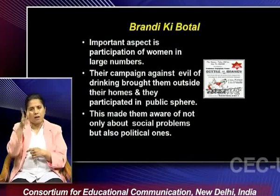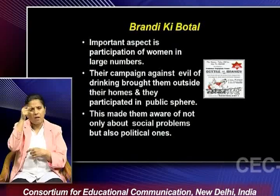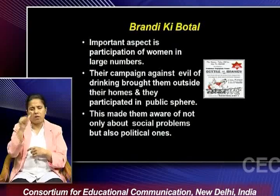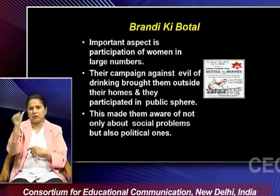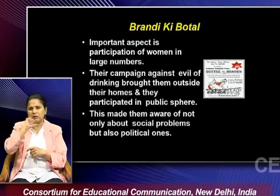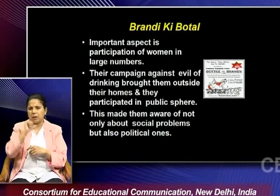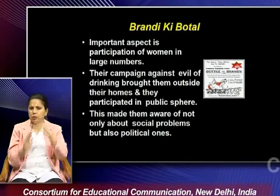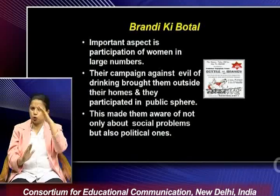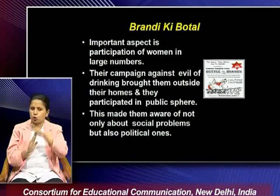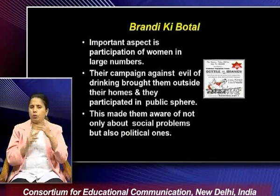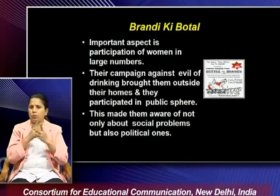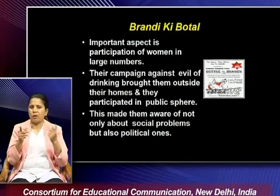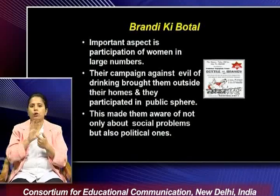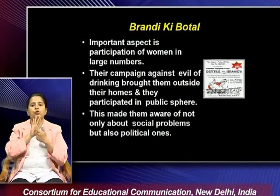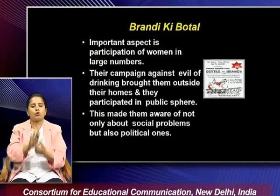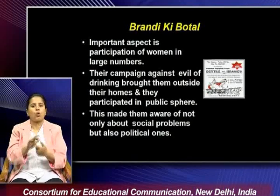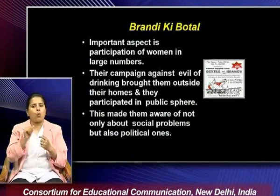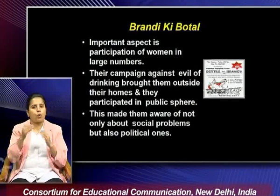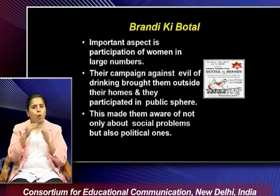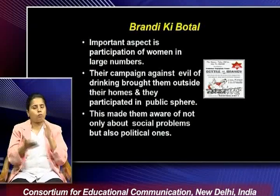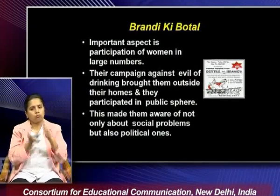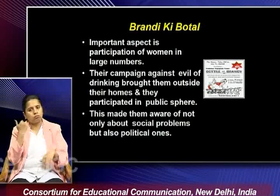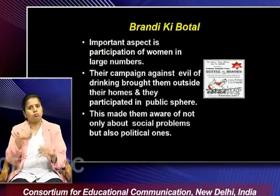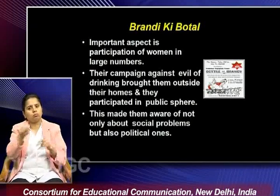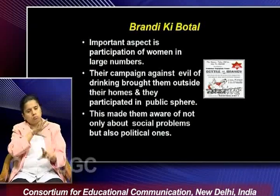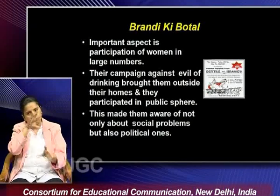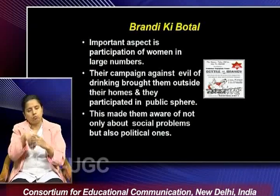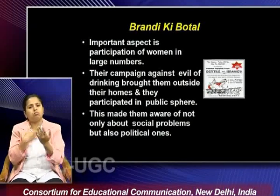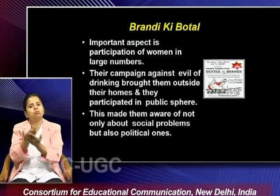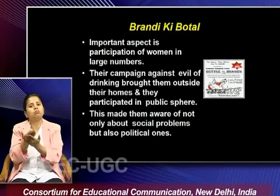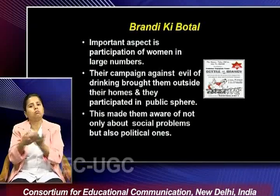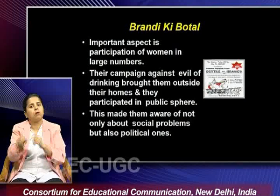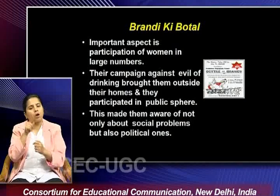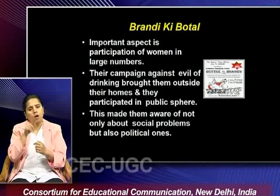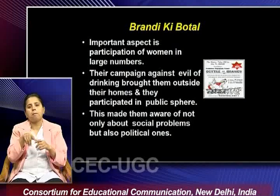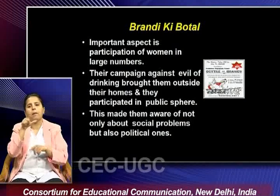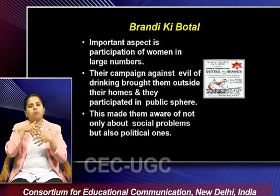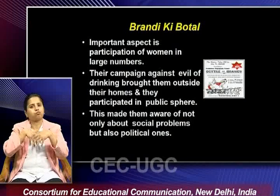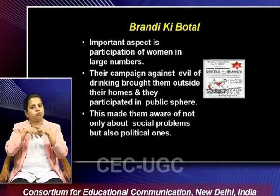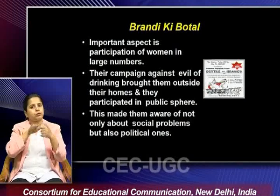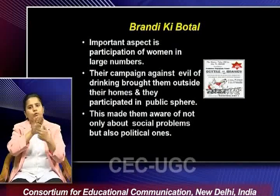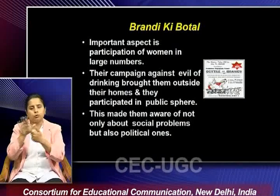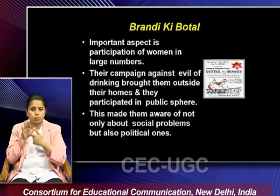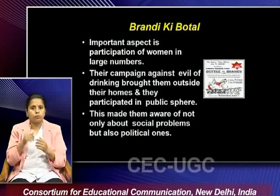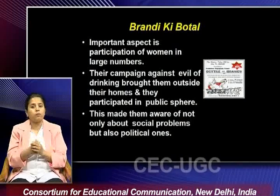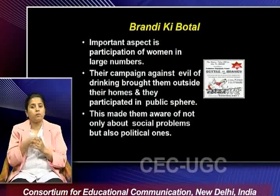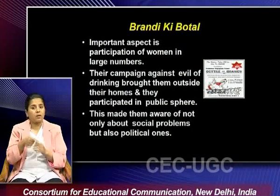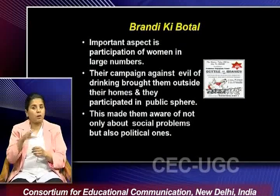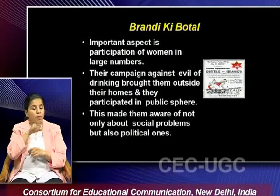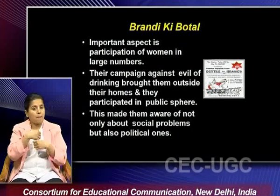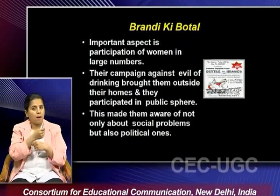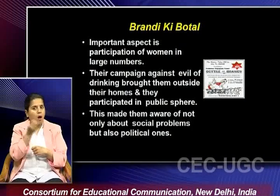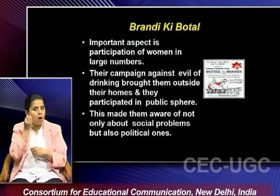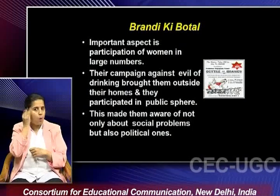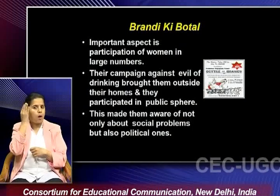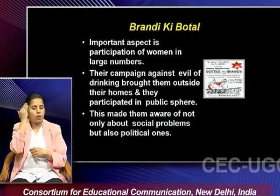drinking brought them outside their homes, and they participated in the public sphere as well. So this made them aware